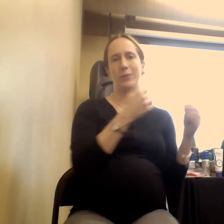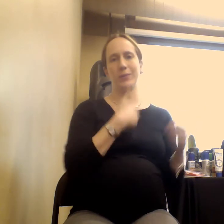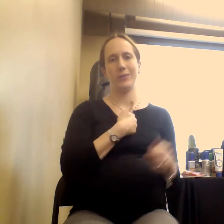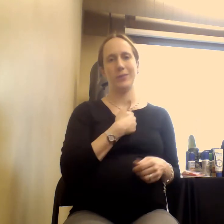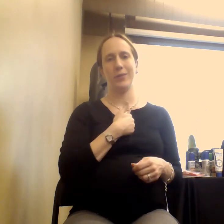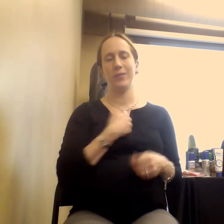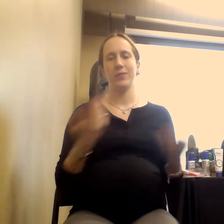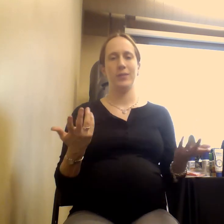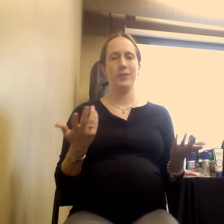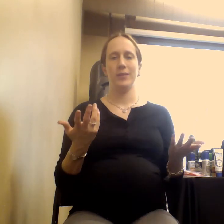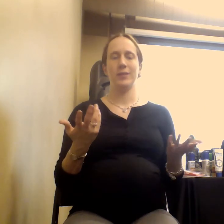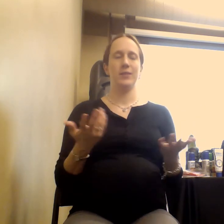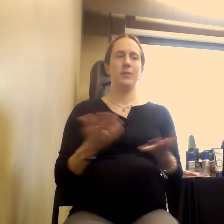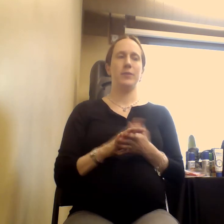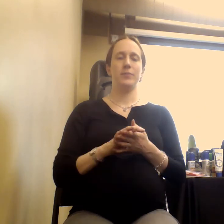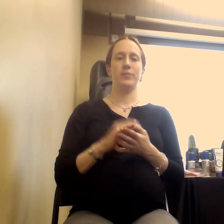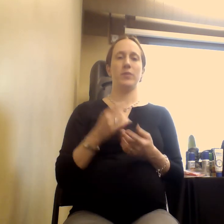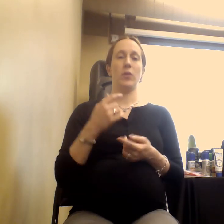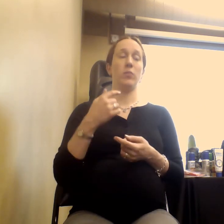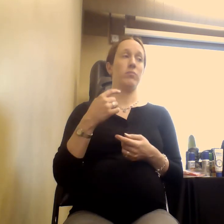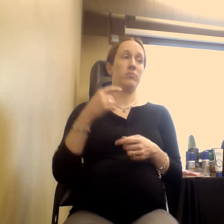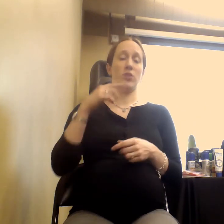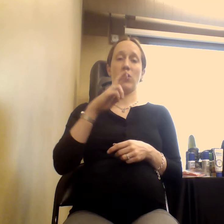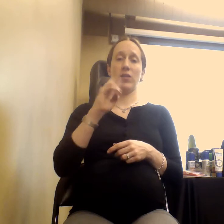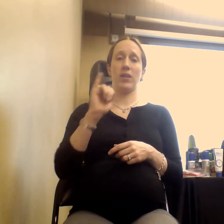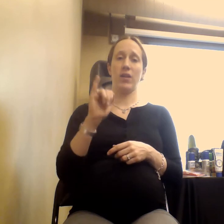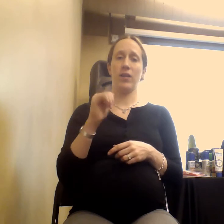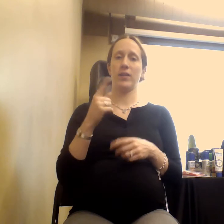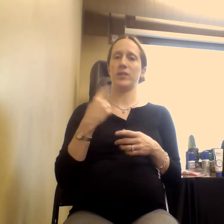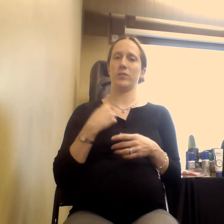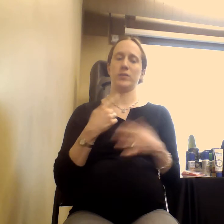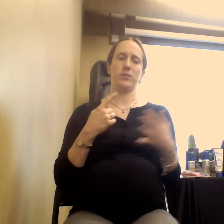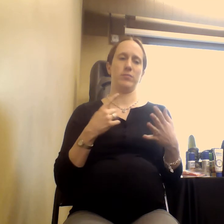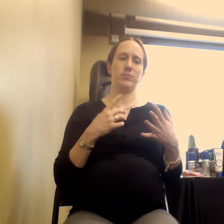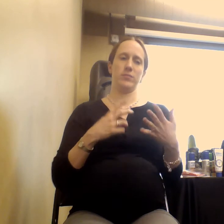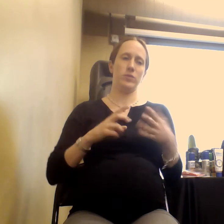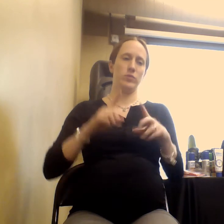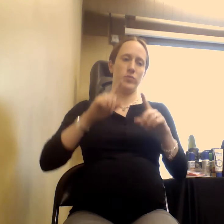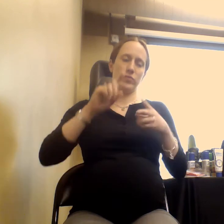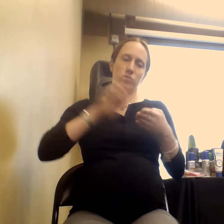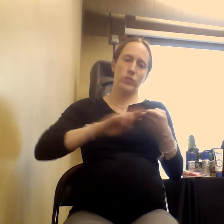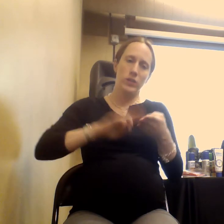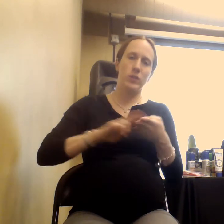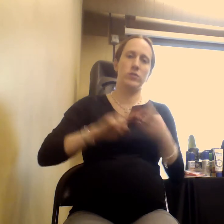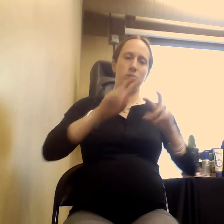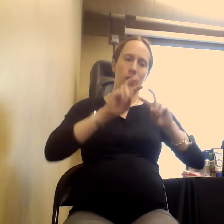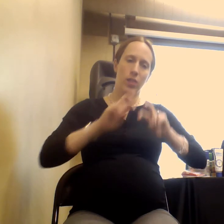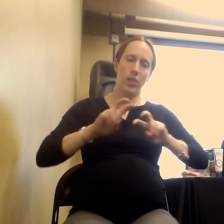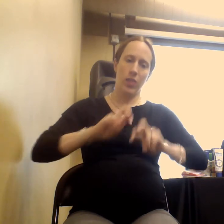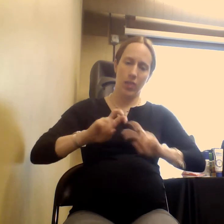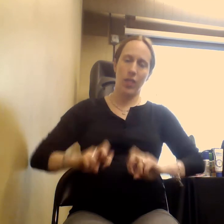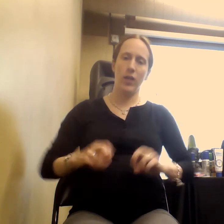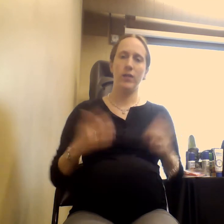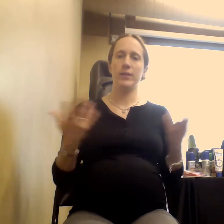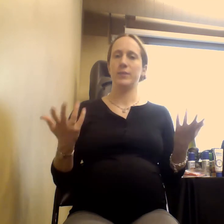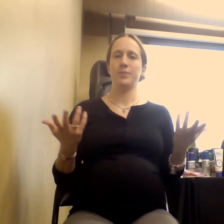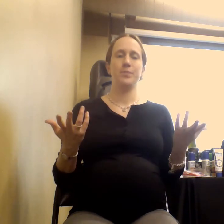and we cannot, the first time I take care of you with a boot that didn't fit, whoever saw Cheryl's movie, you kind of saw what we